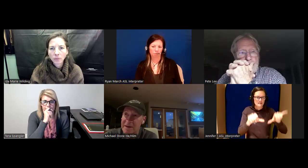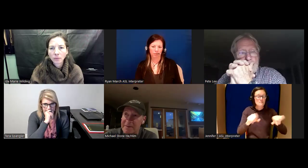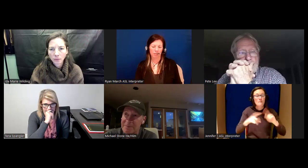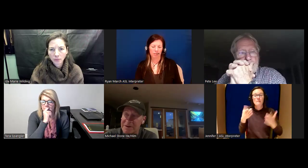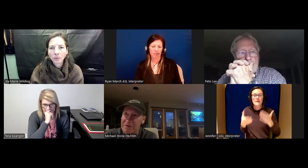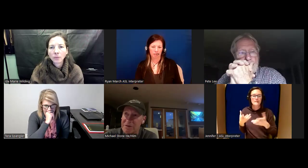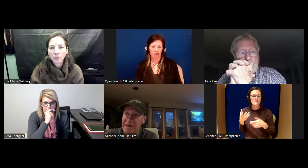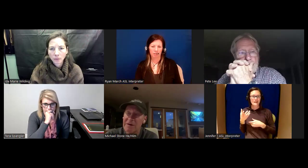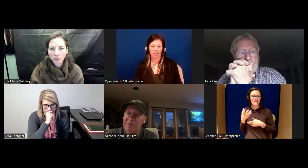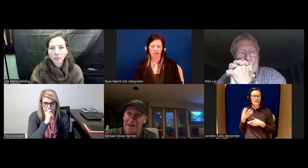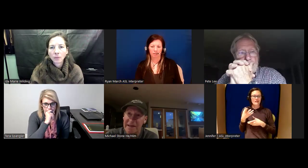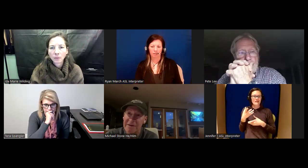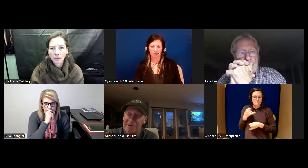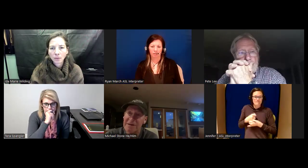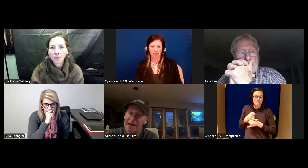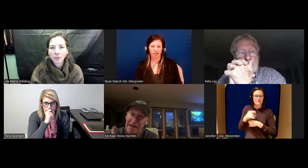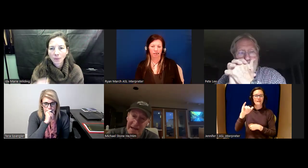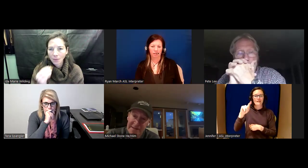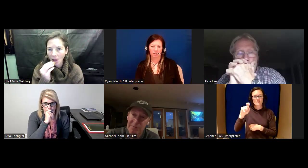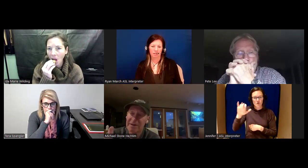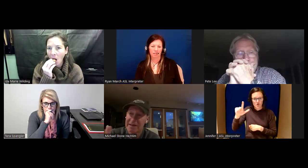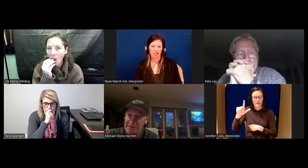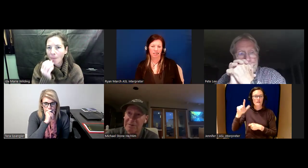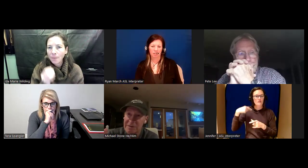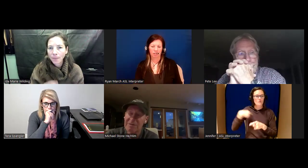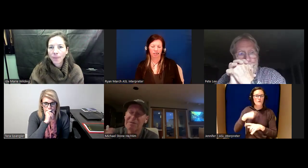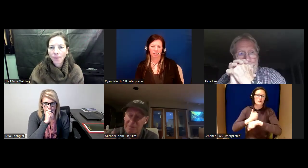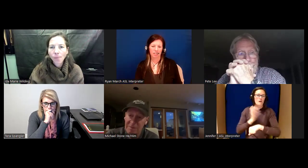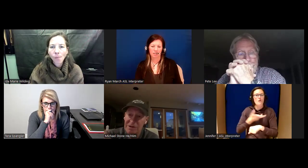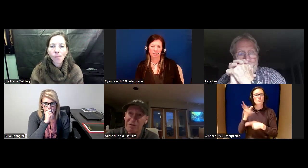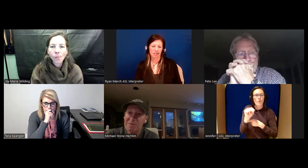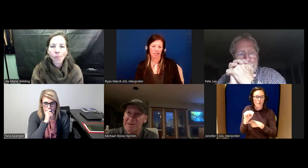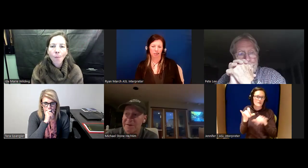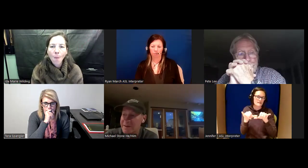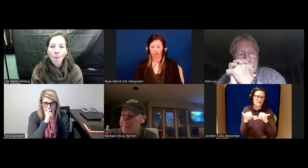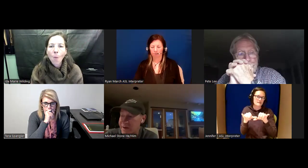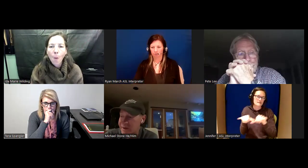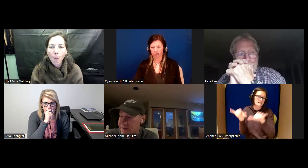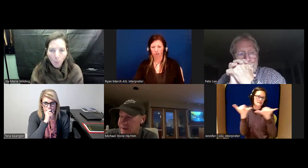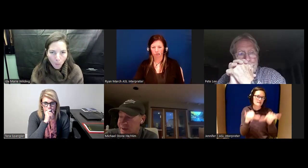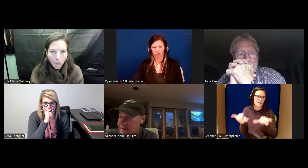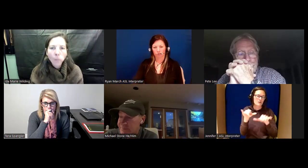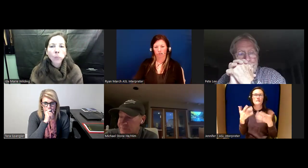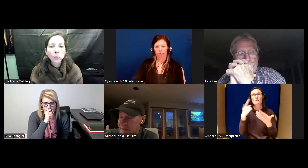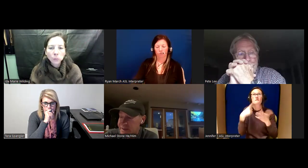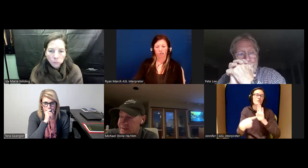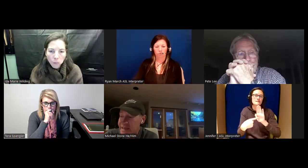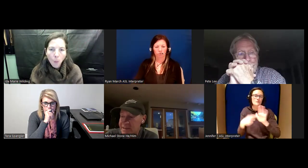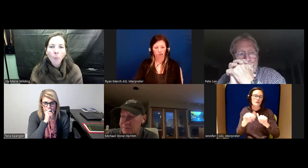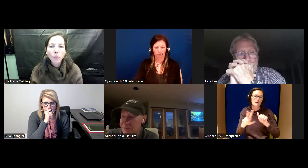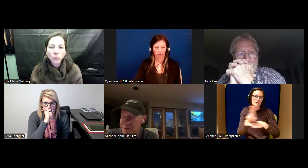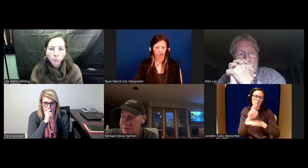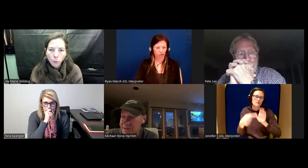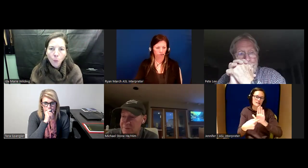can create our own standards as it relates to, we'll just use specifically Braille, and